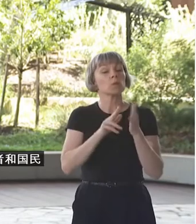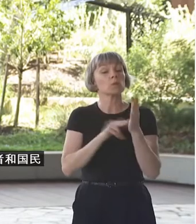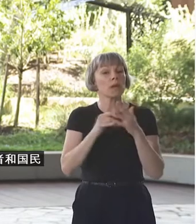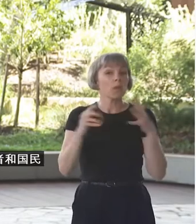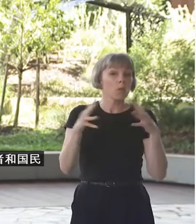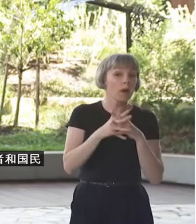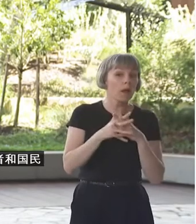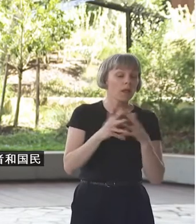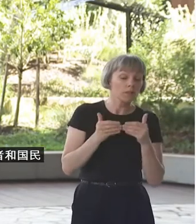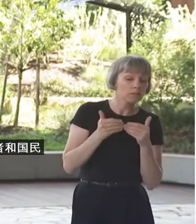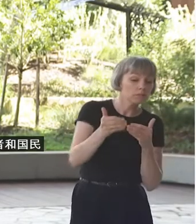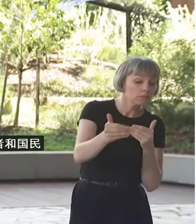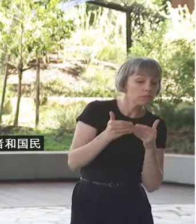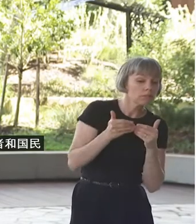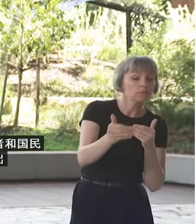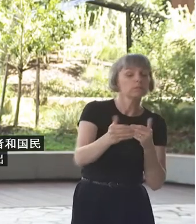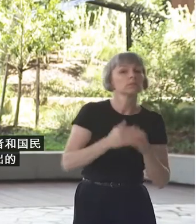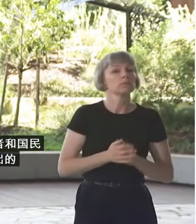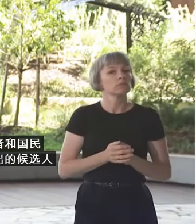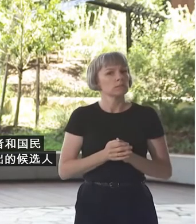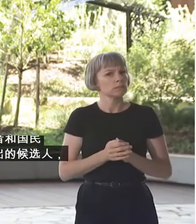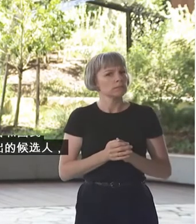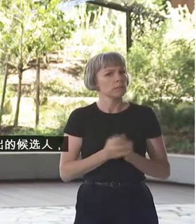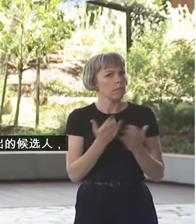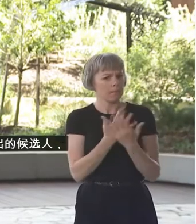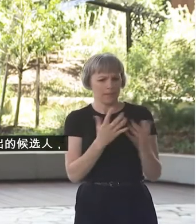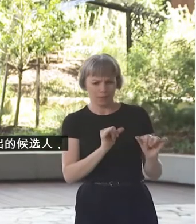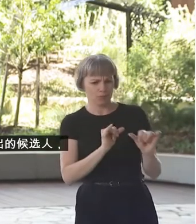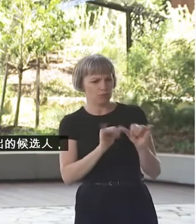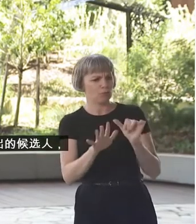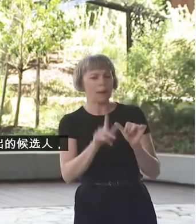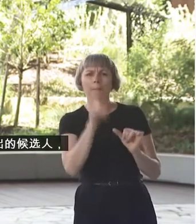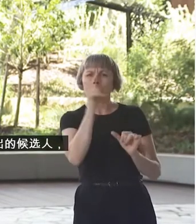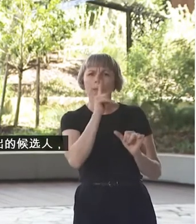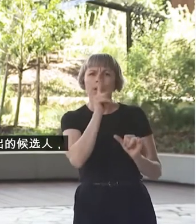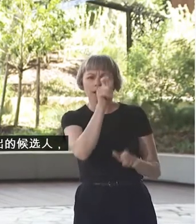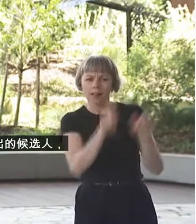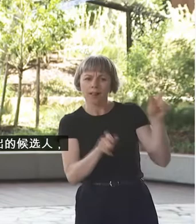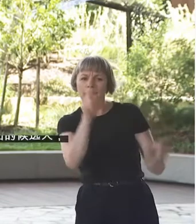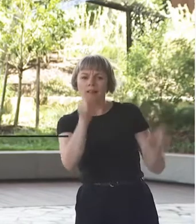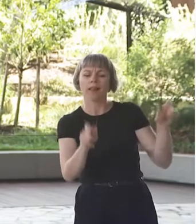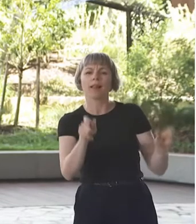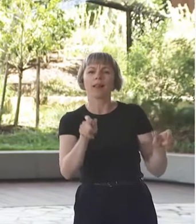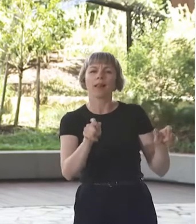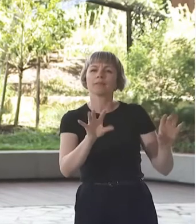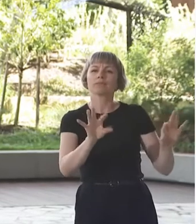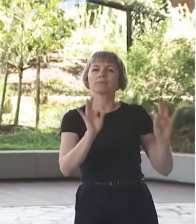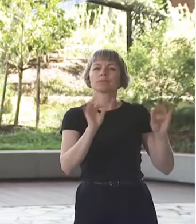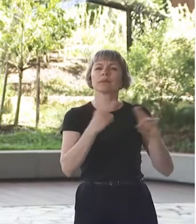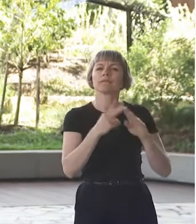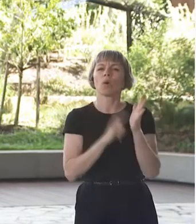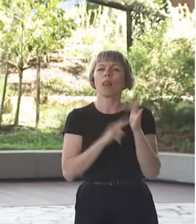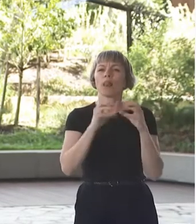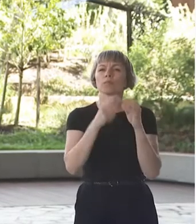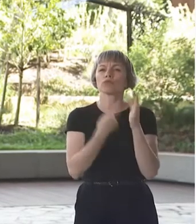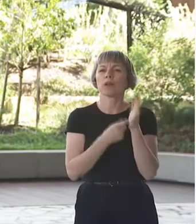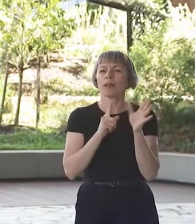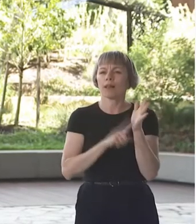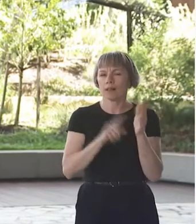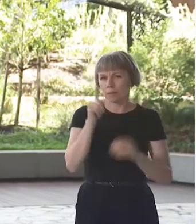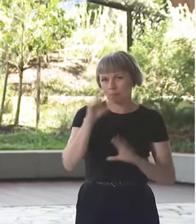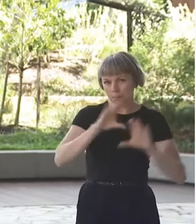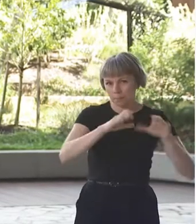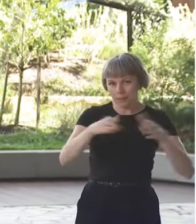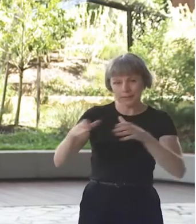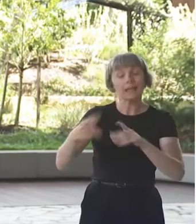from the Liberals and Nationals, we have some exceptional candidates, and that's incredibly pleasing. If we have, on both sides of politics, good